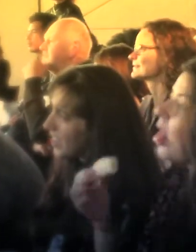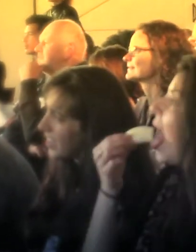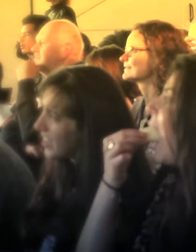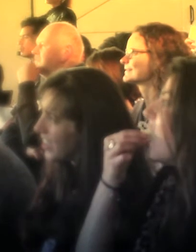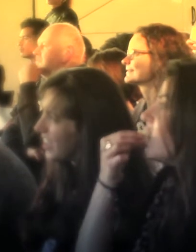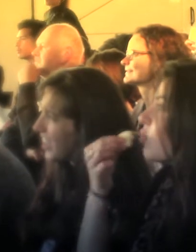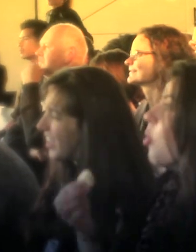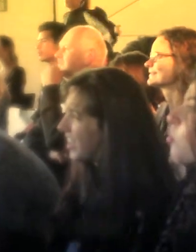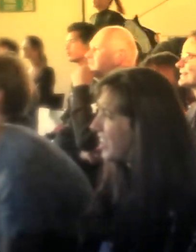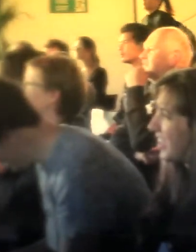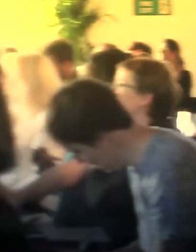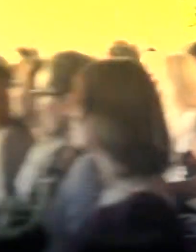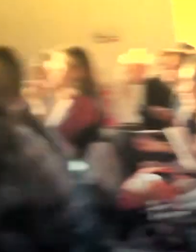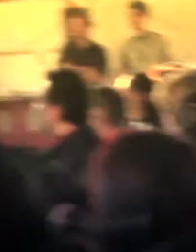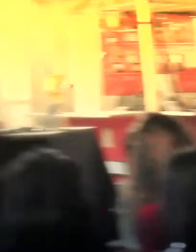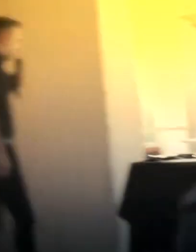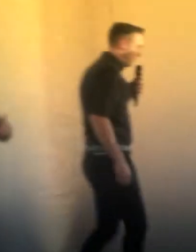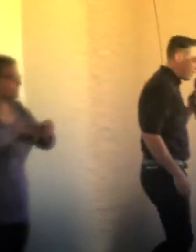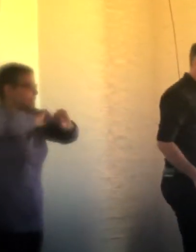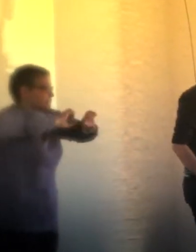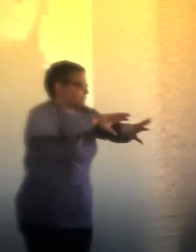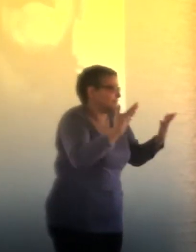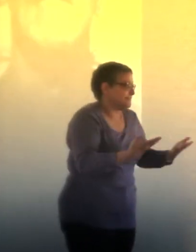another go at explaining what I'm about to fire at you.